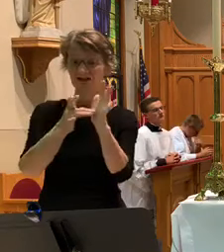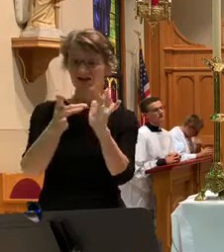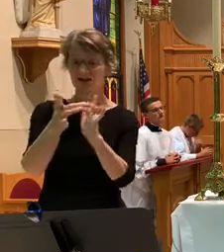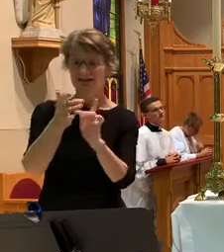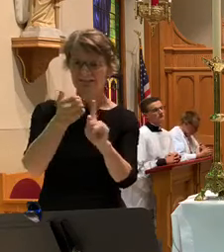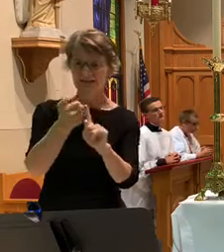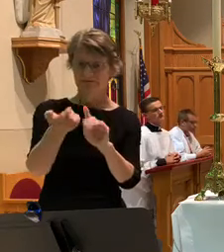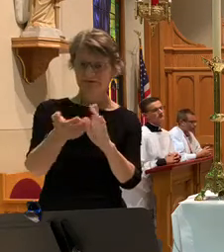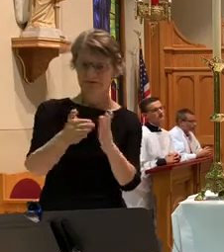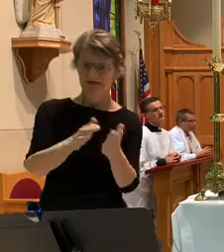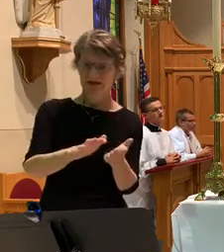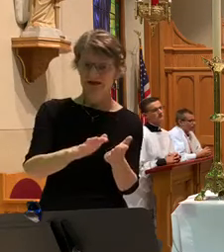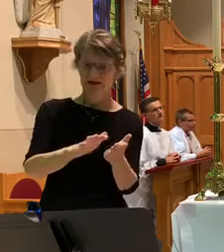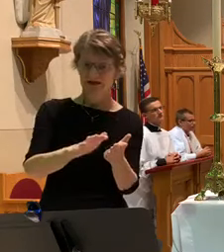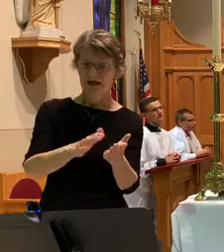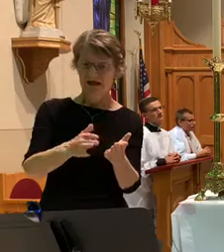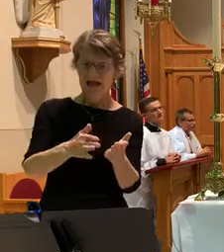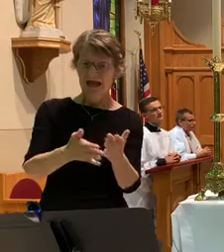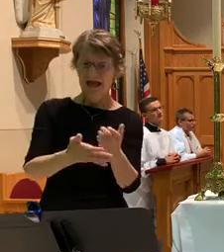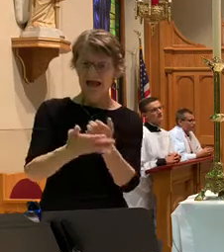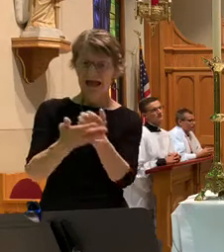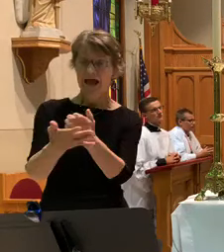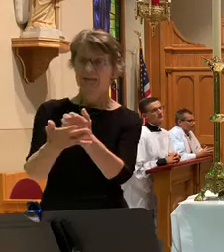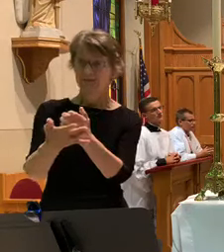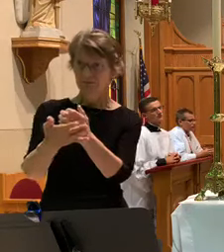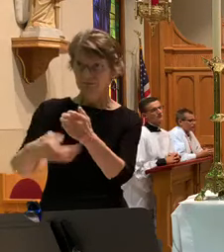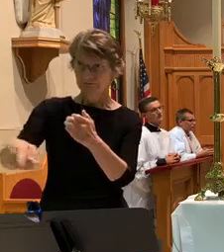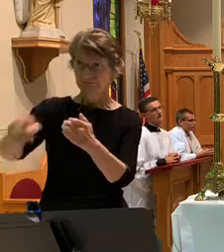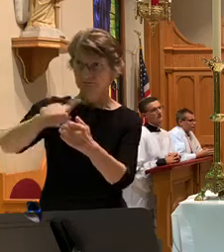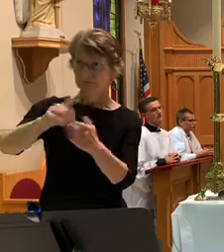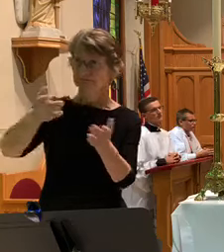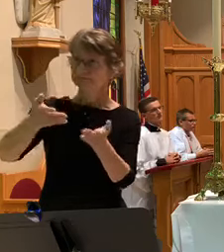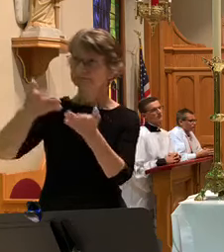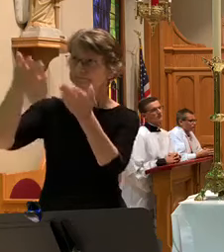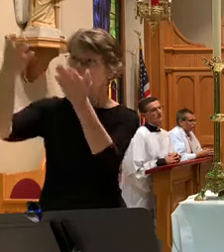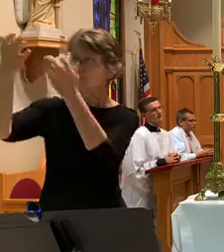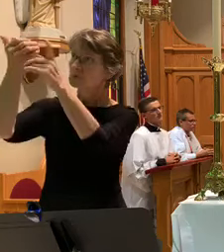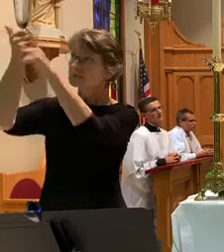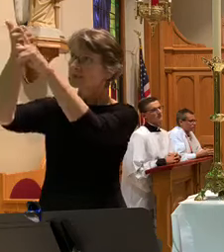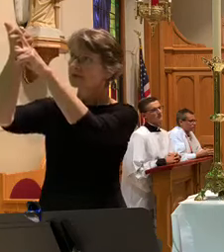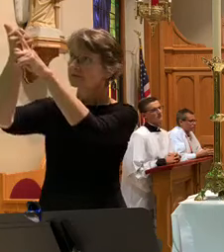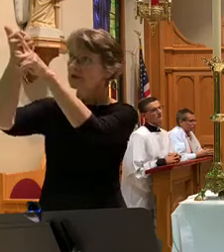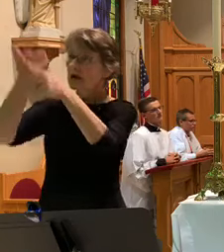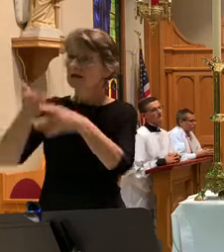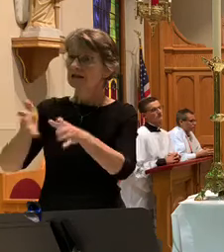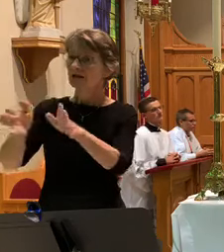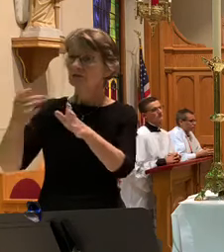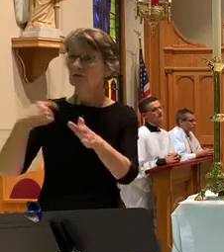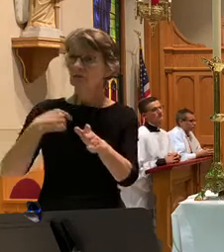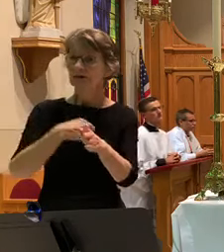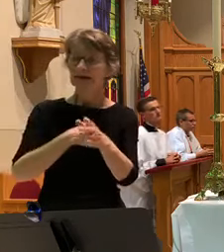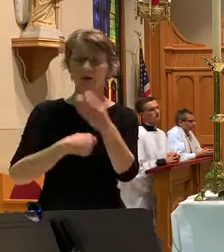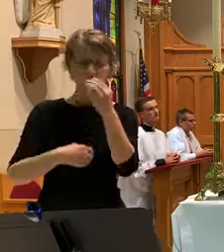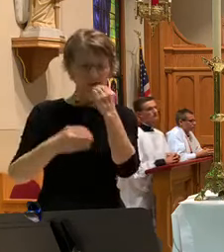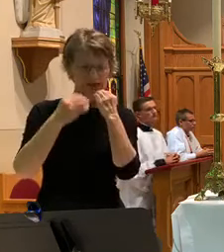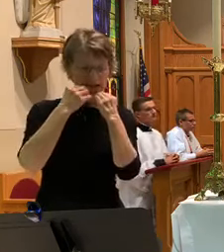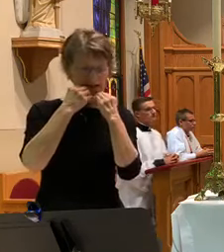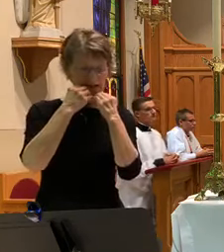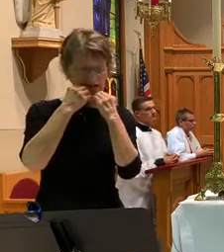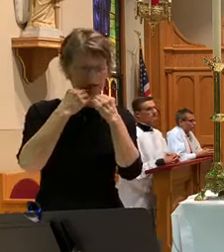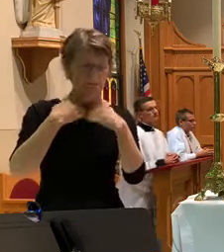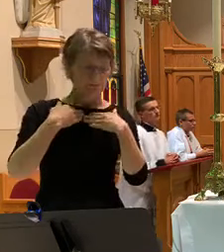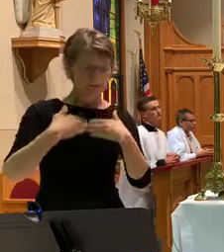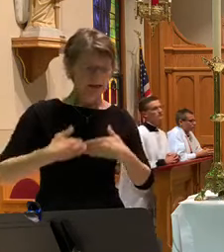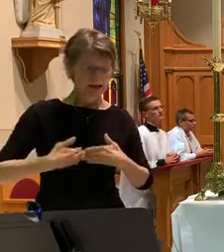by whose death you will to reconcile us to yourself, grant that we who are nourished by the body and blood of your